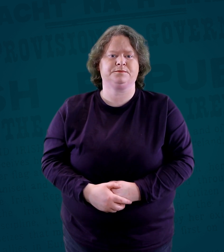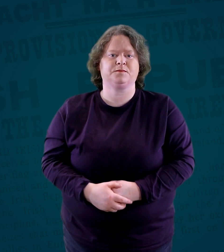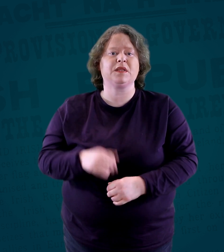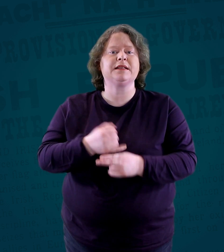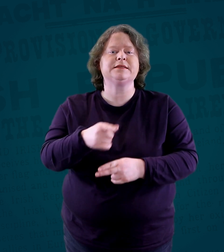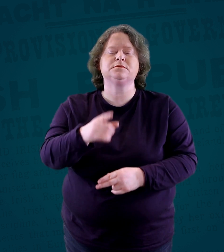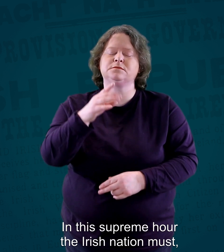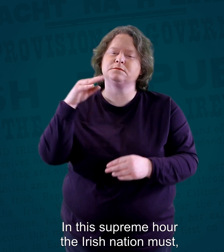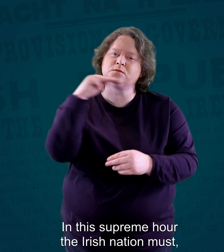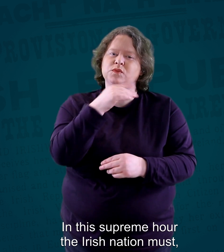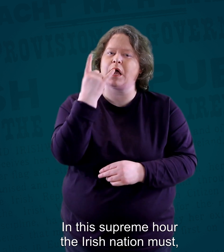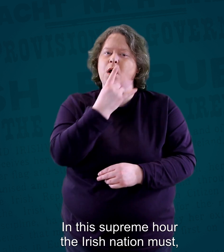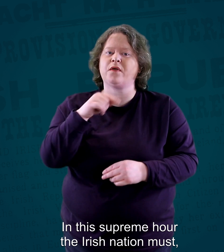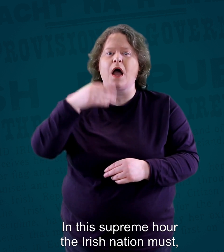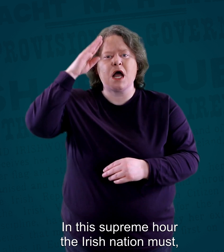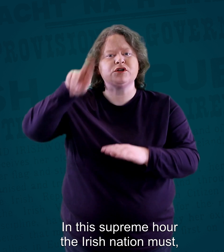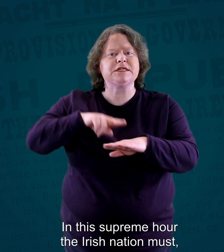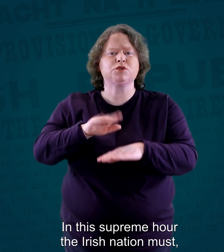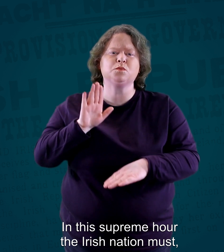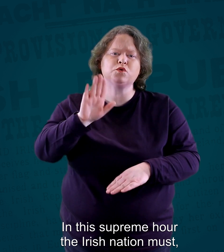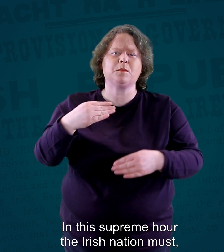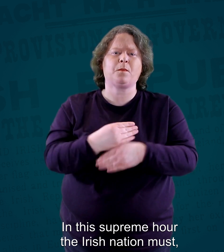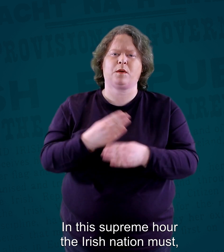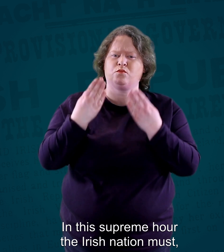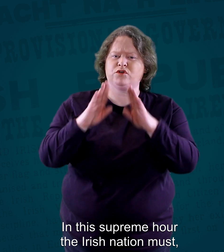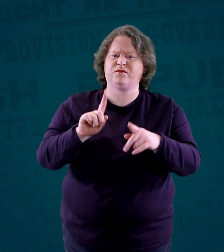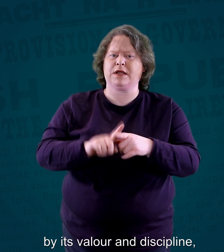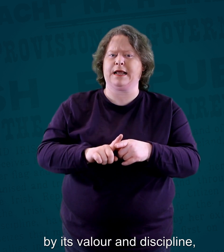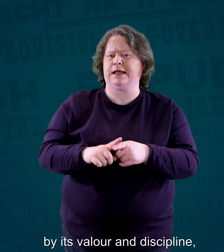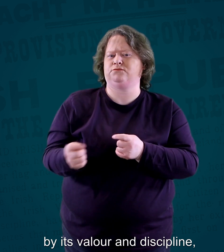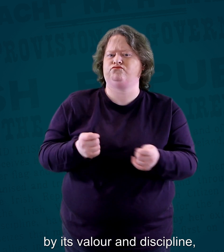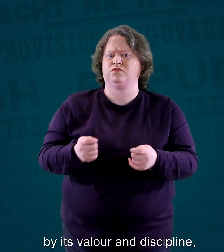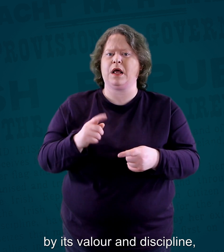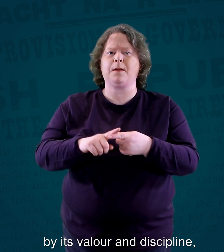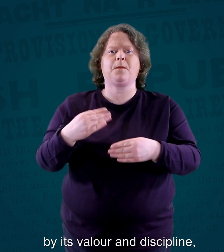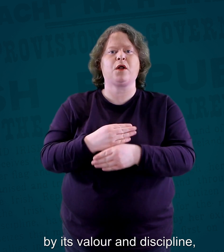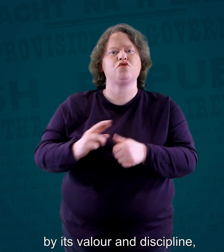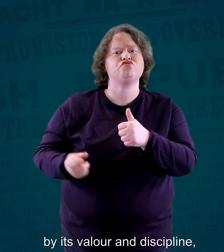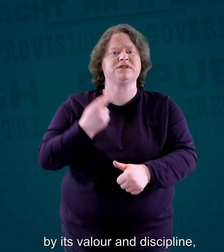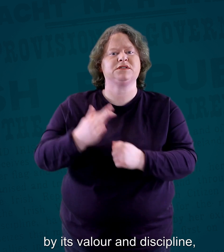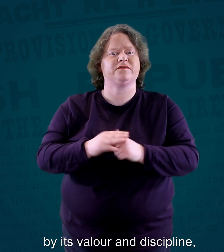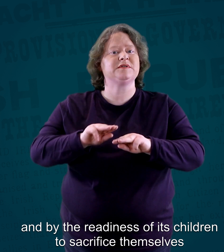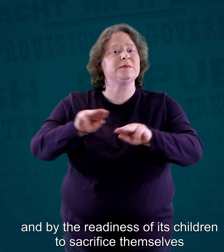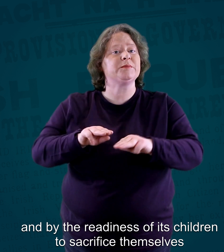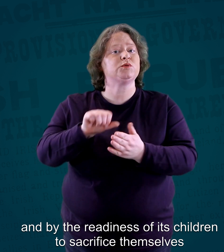In this supreme hour, the Irish nation must, by its valour and discipline, and by the readiness of its children